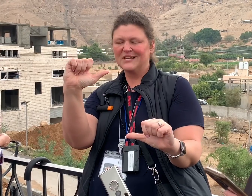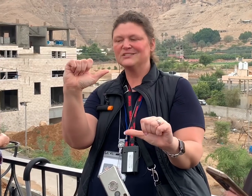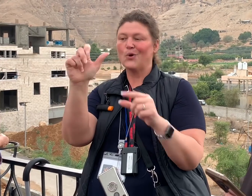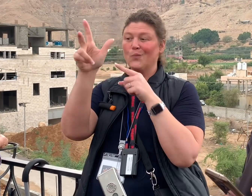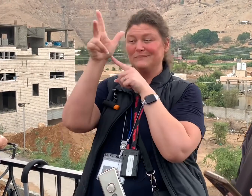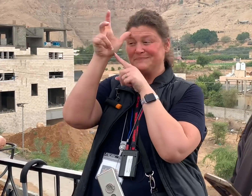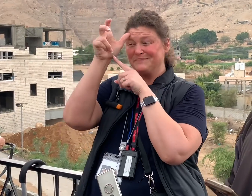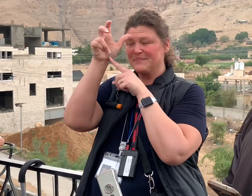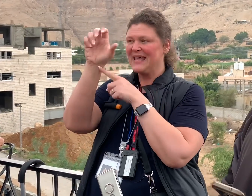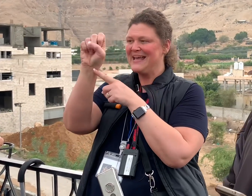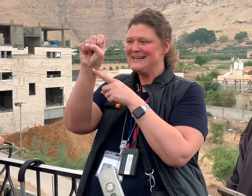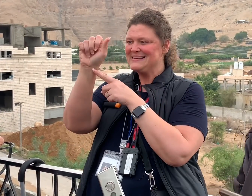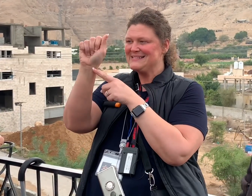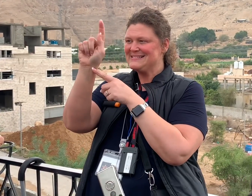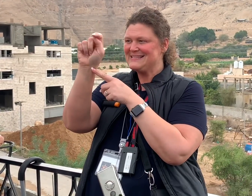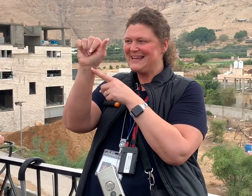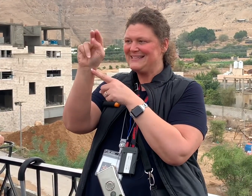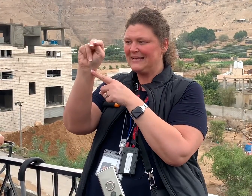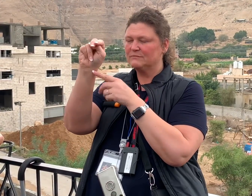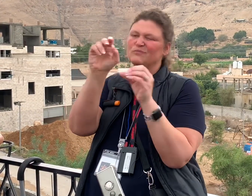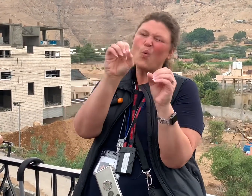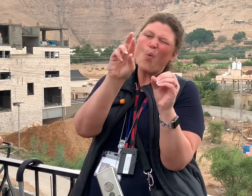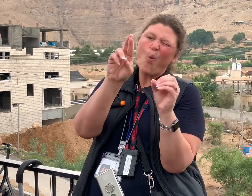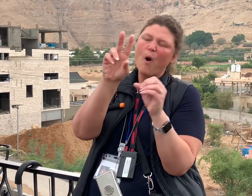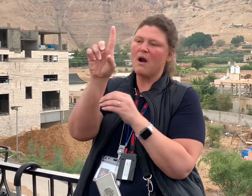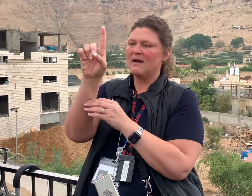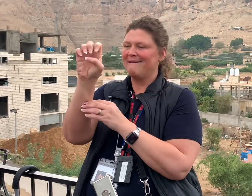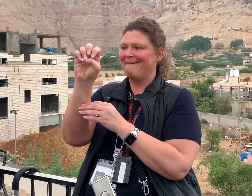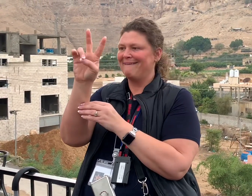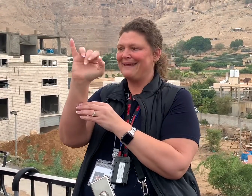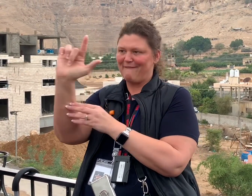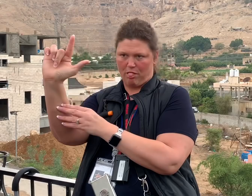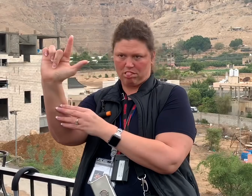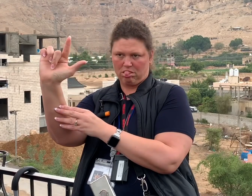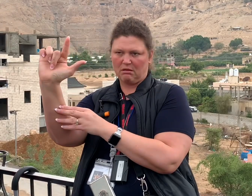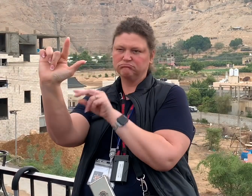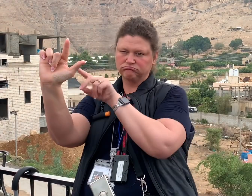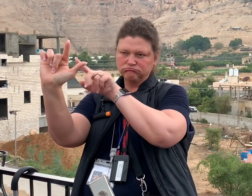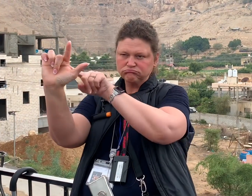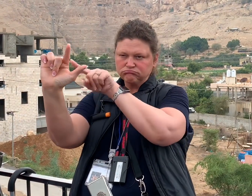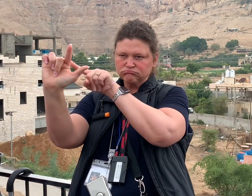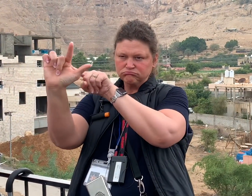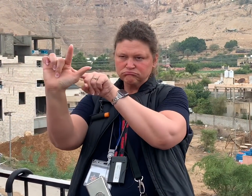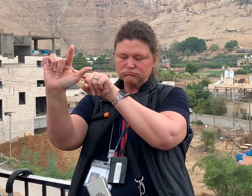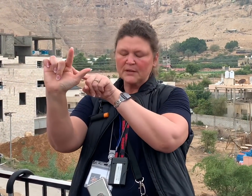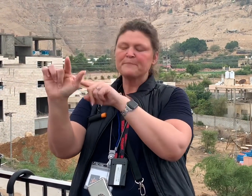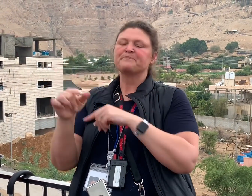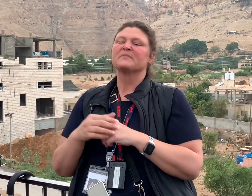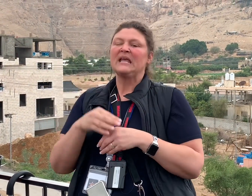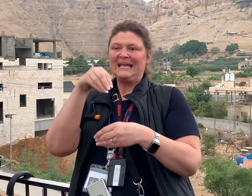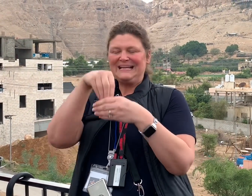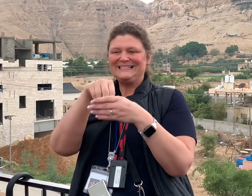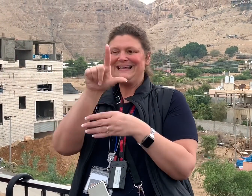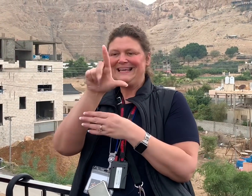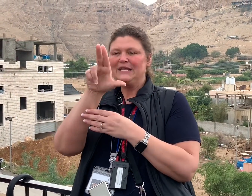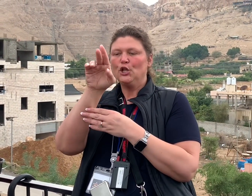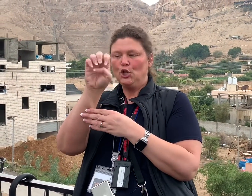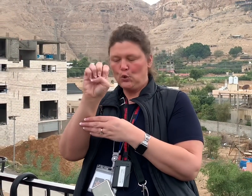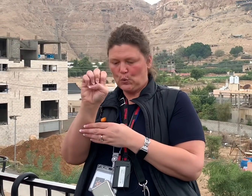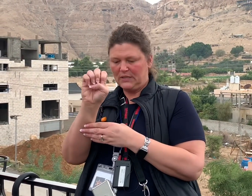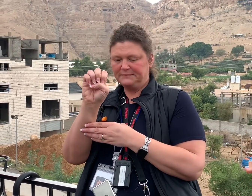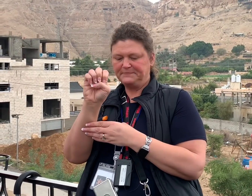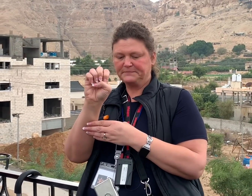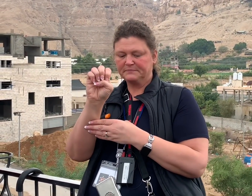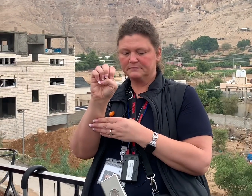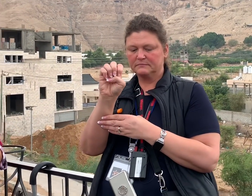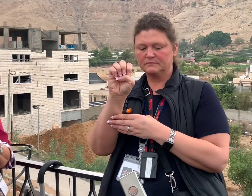devil, okay? Now guys, this is a story that, this is an event that is mentioned in the Gospel of Luke,